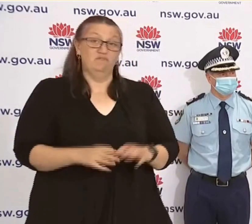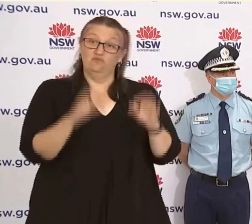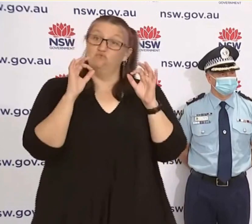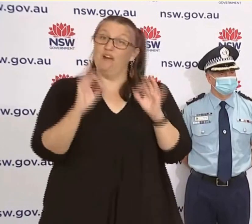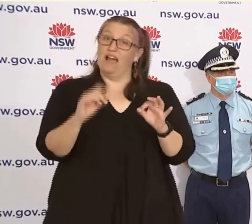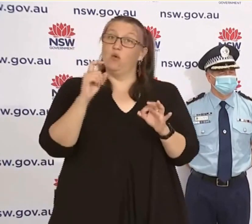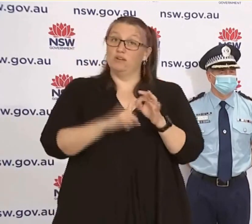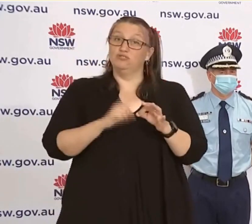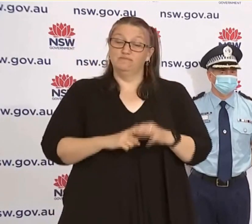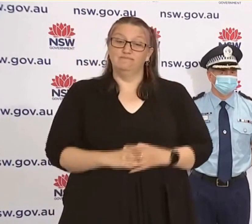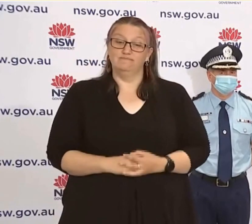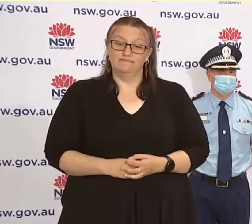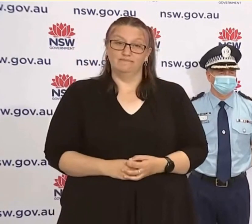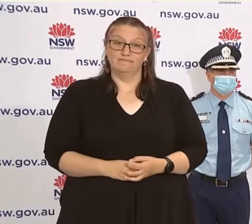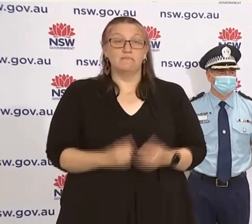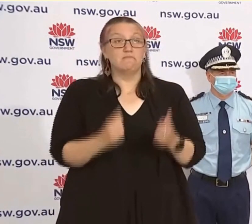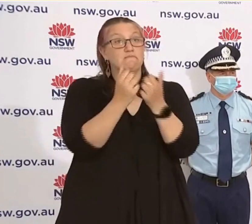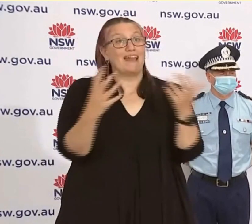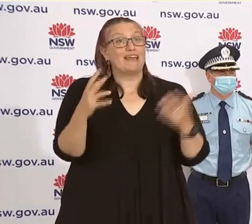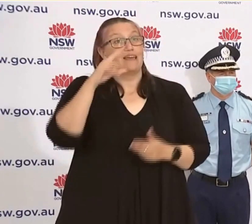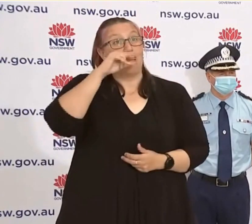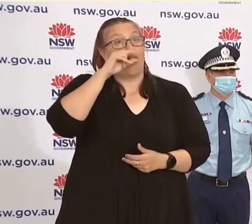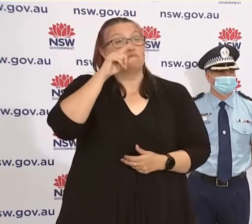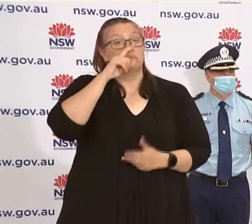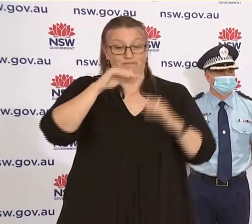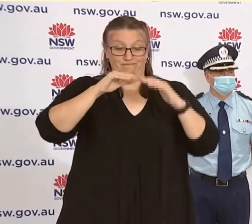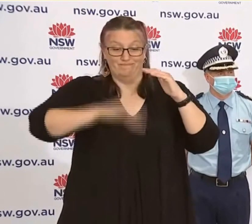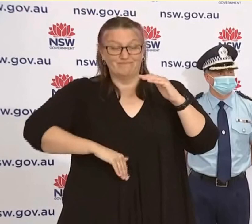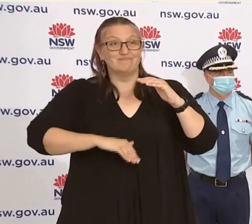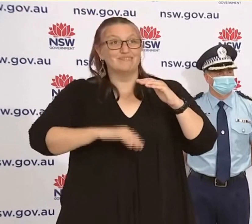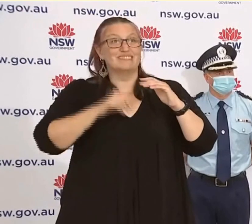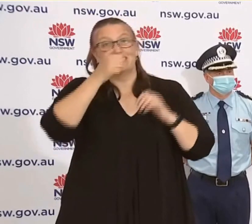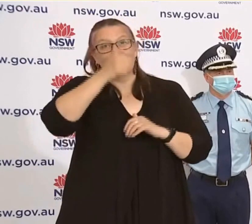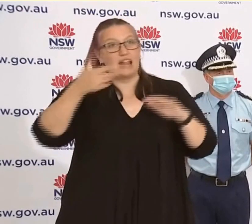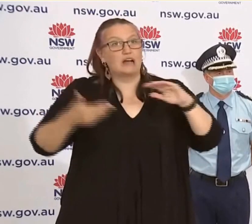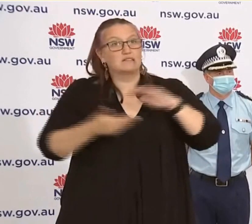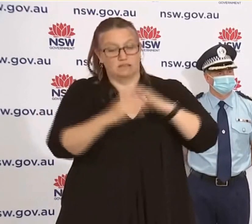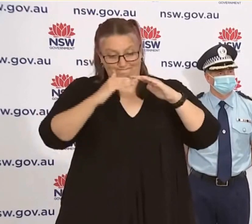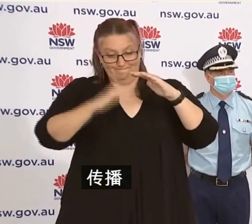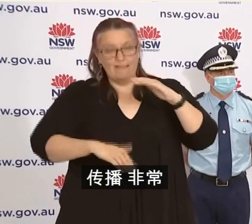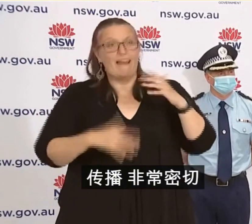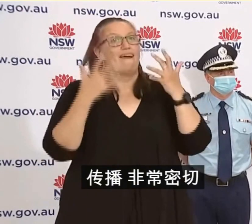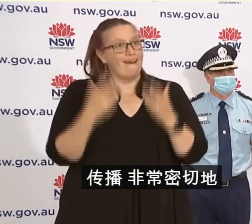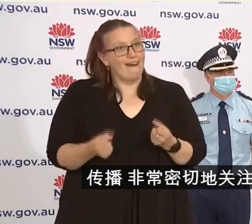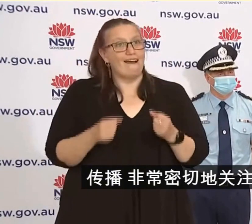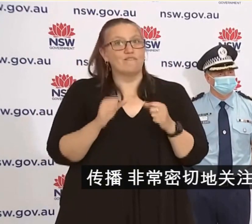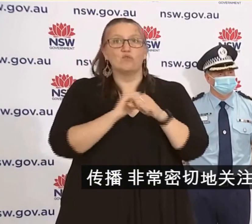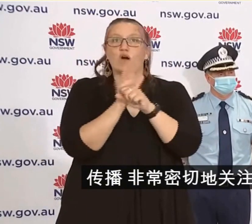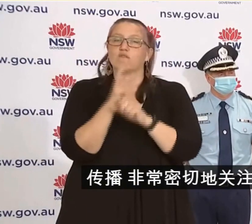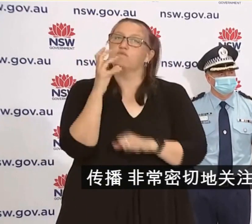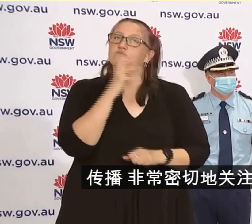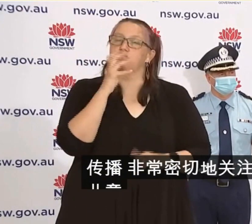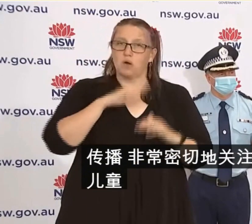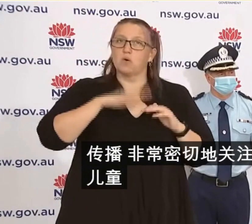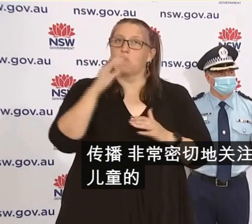younger people, as I mentioned earlier, affected during this Delta outbreak, and certainly we look very